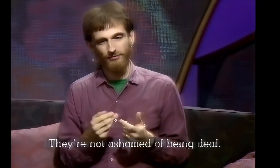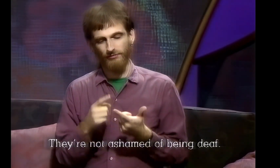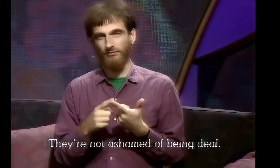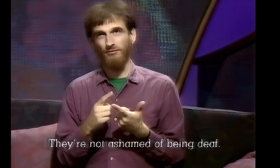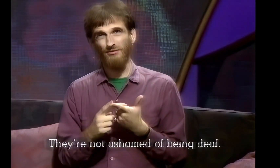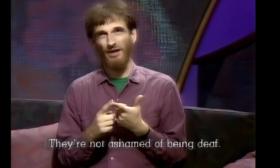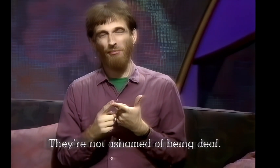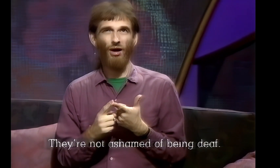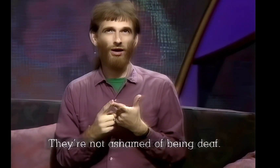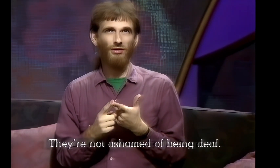of being deaf there.